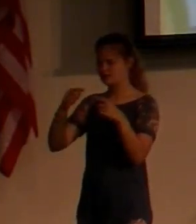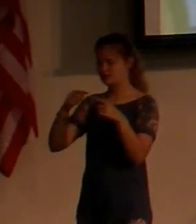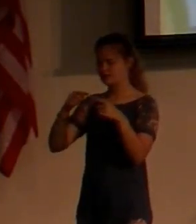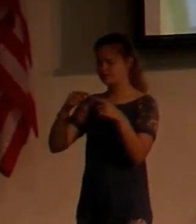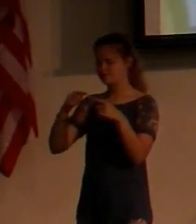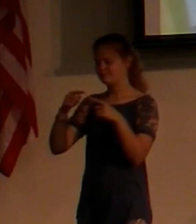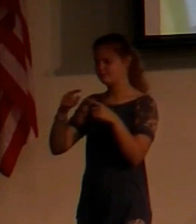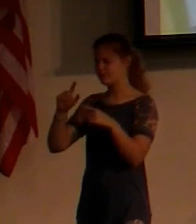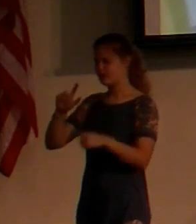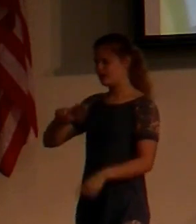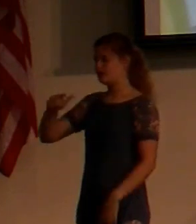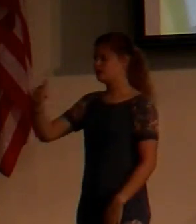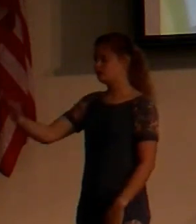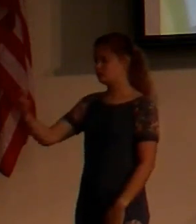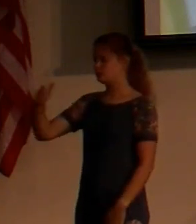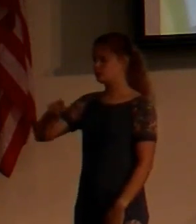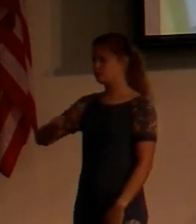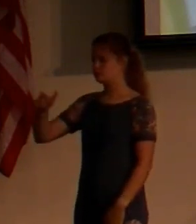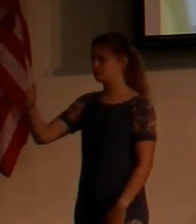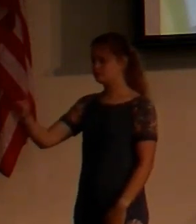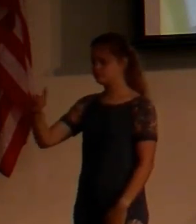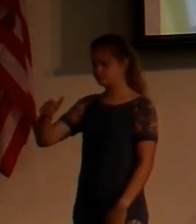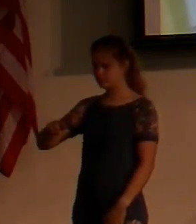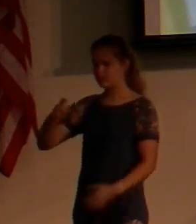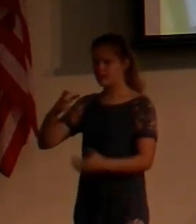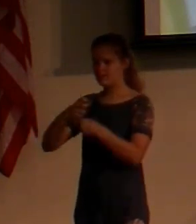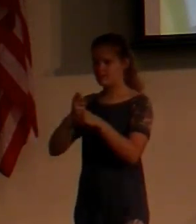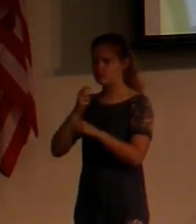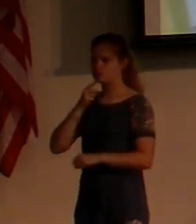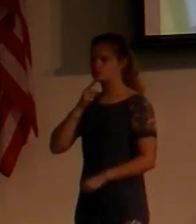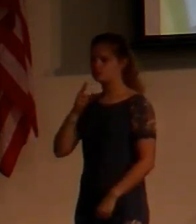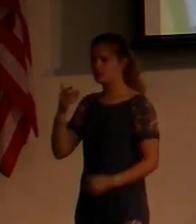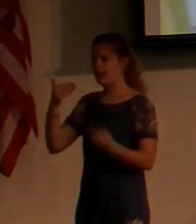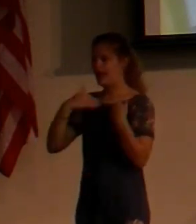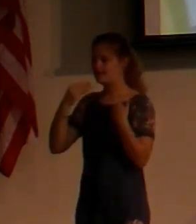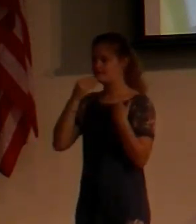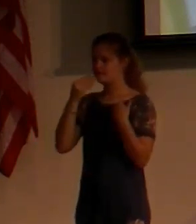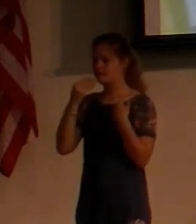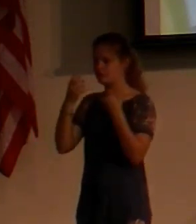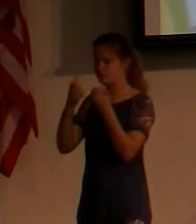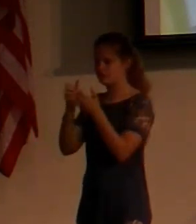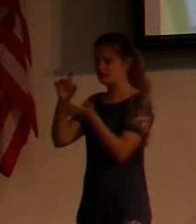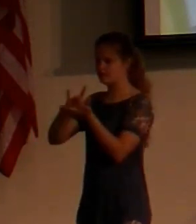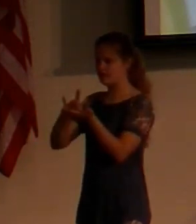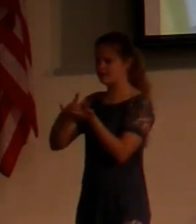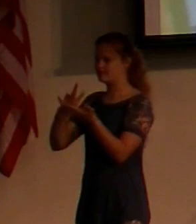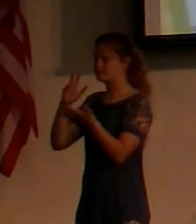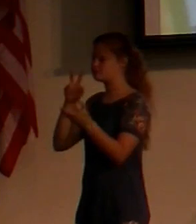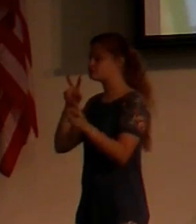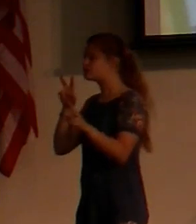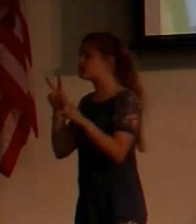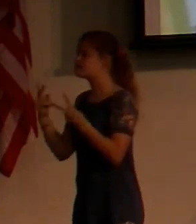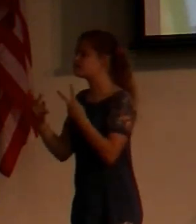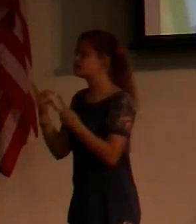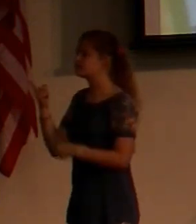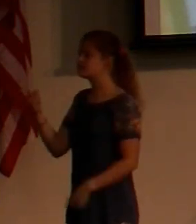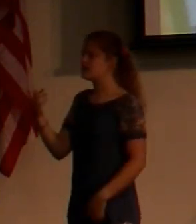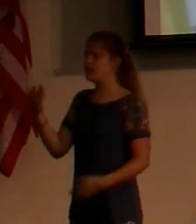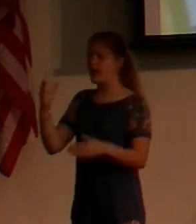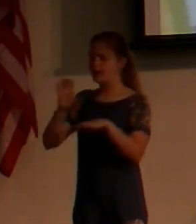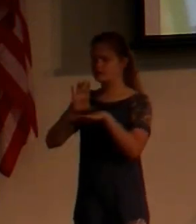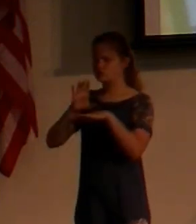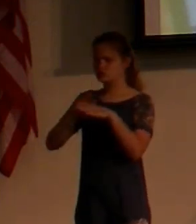community. They're going to take him food every day to make sure he has food to take with his medicine. They're going to check in on him. It's at the church building. He's in a